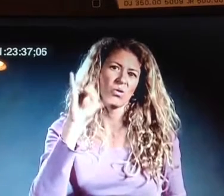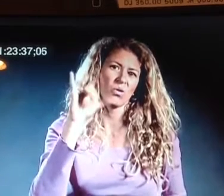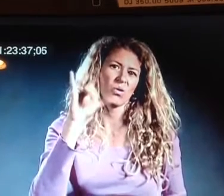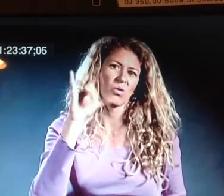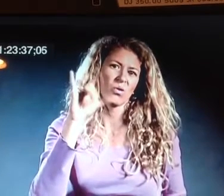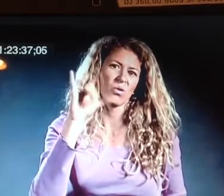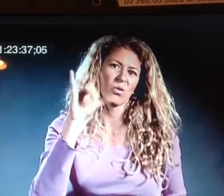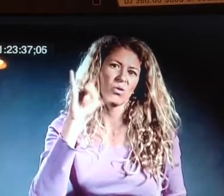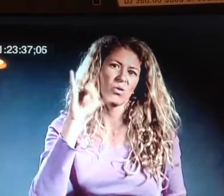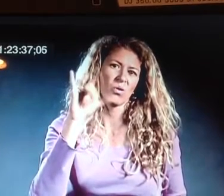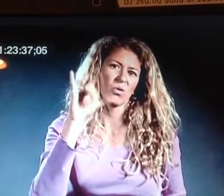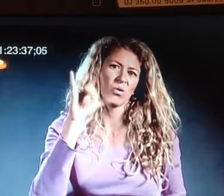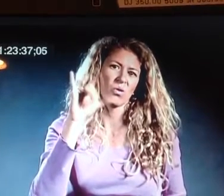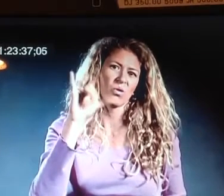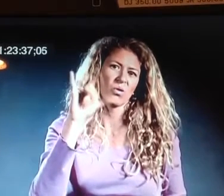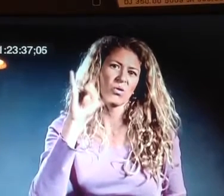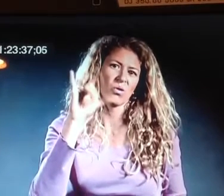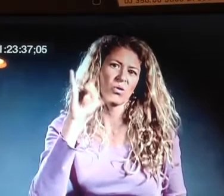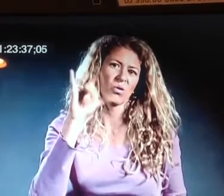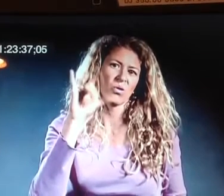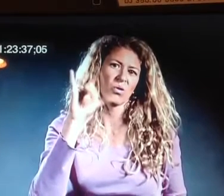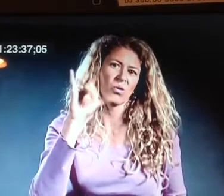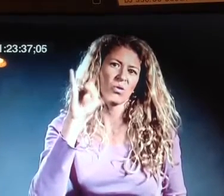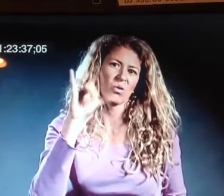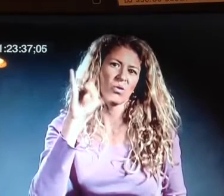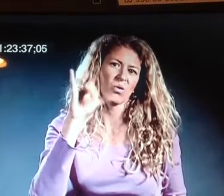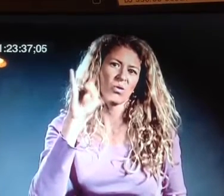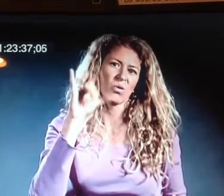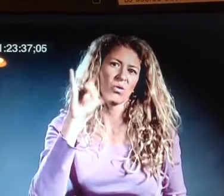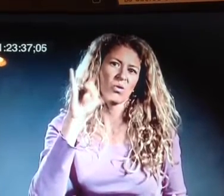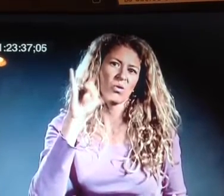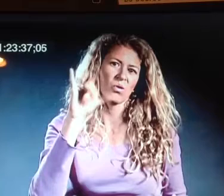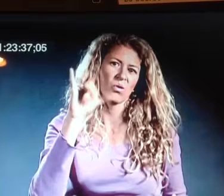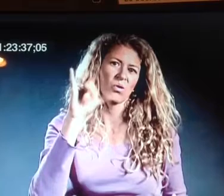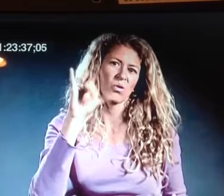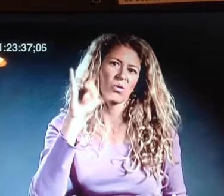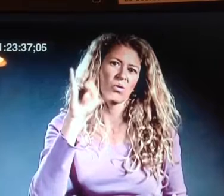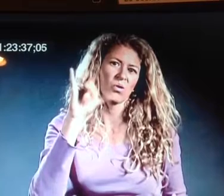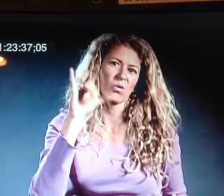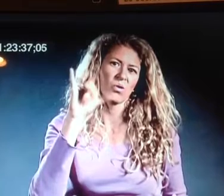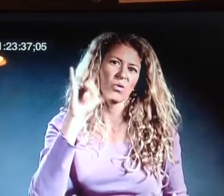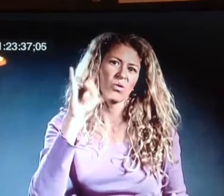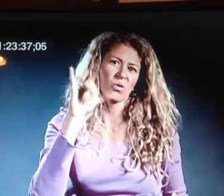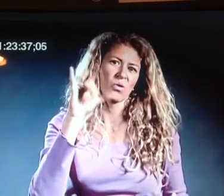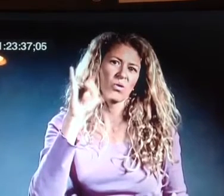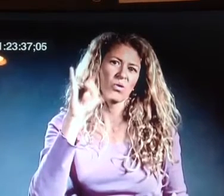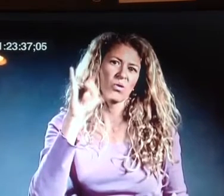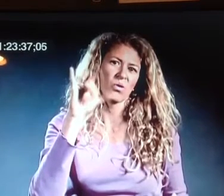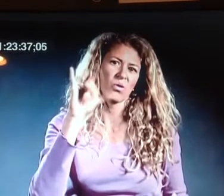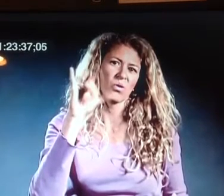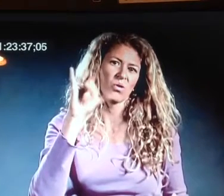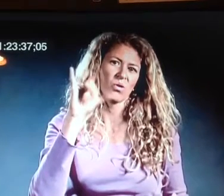And because of that, my area's soil is very rich and it's beautiful